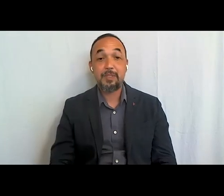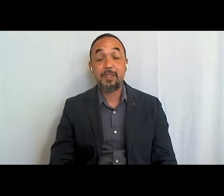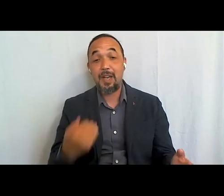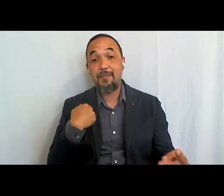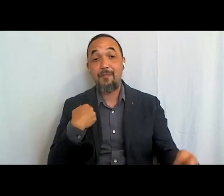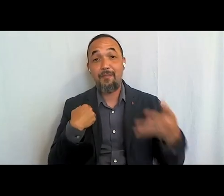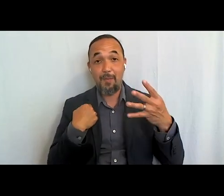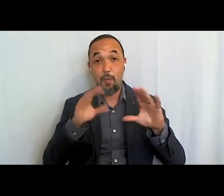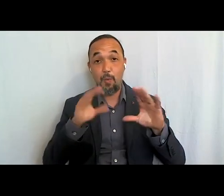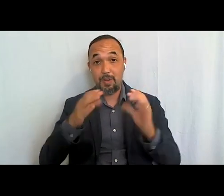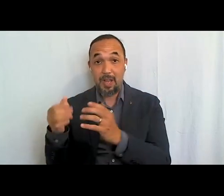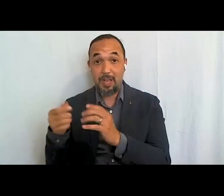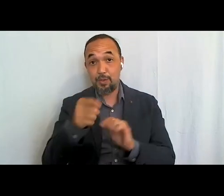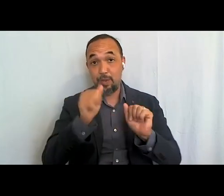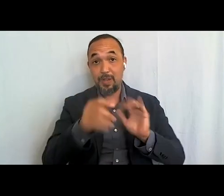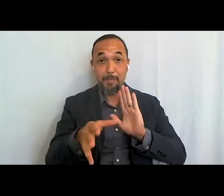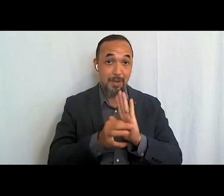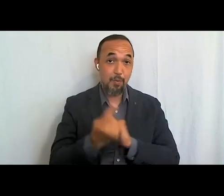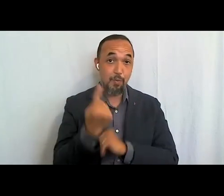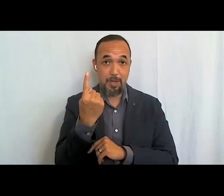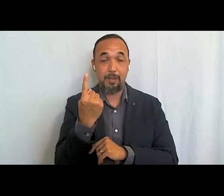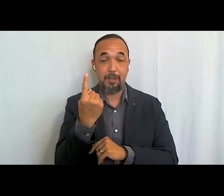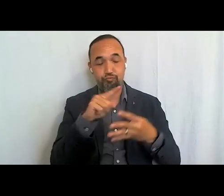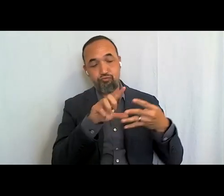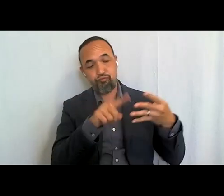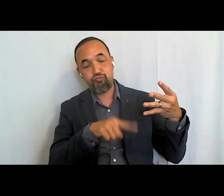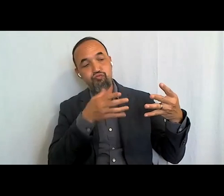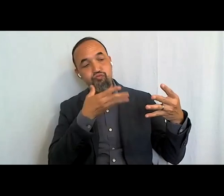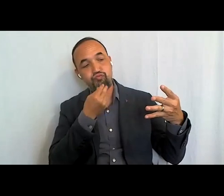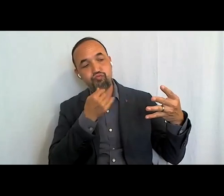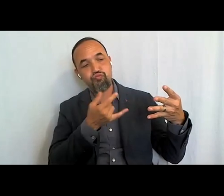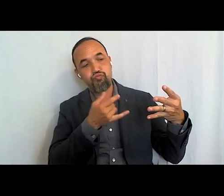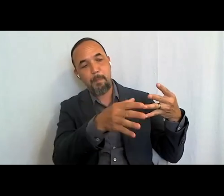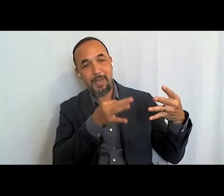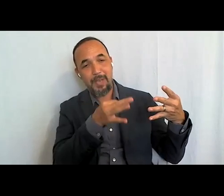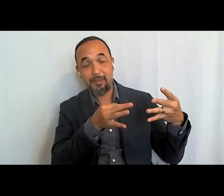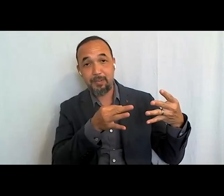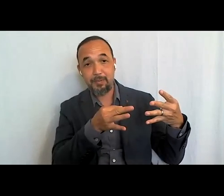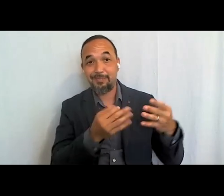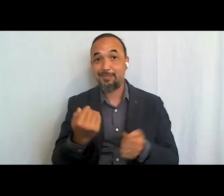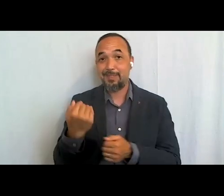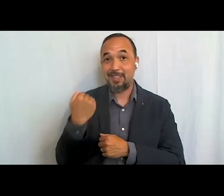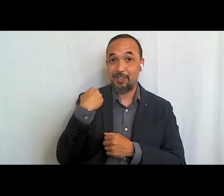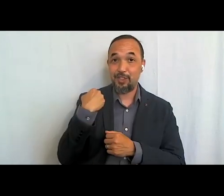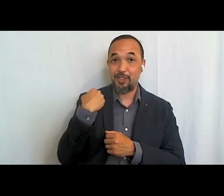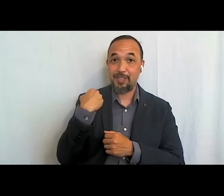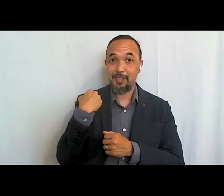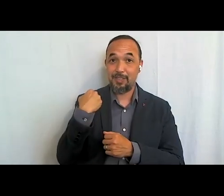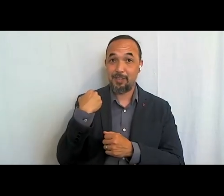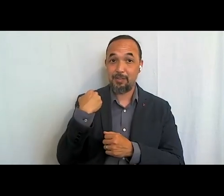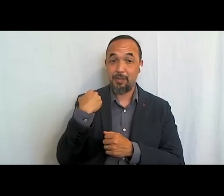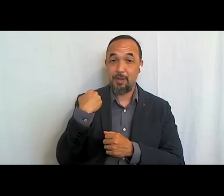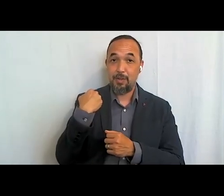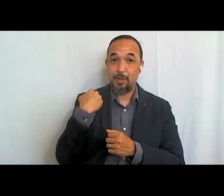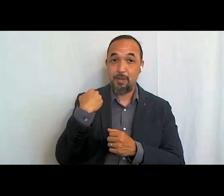from. You pick one. They are four different classes that we did. We just did two of our three GISH Fest